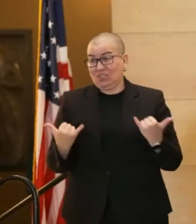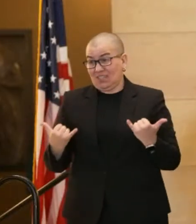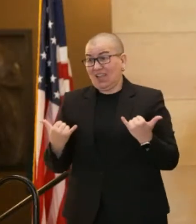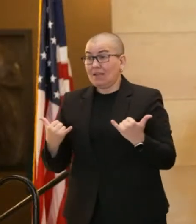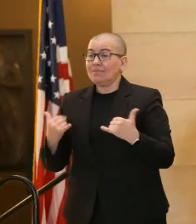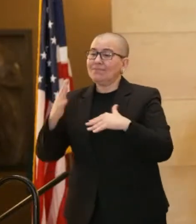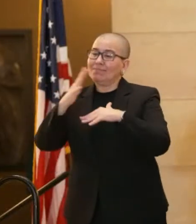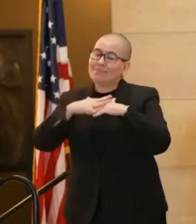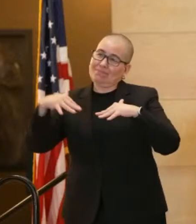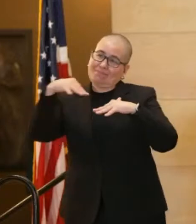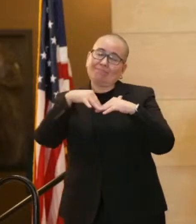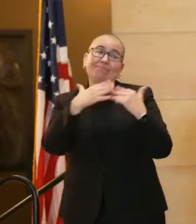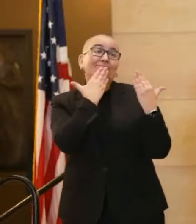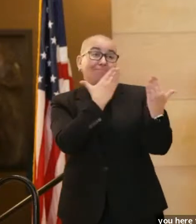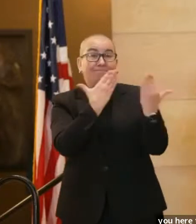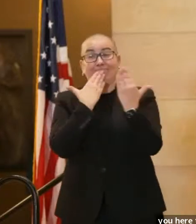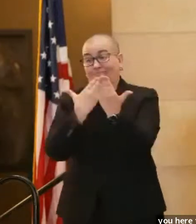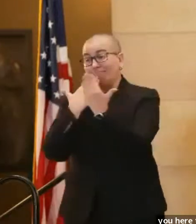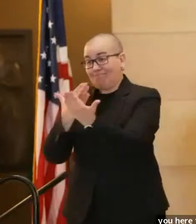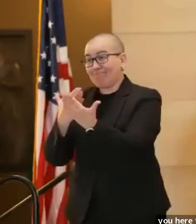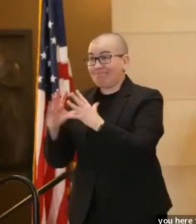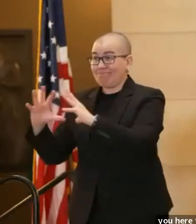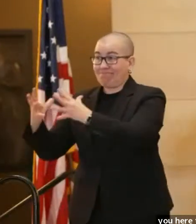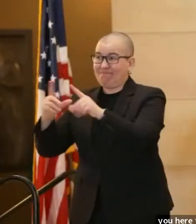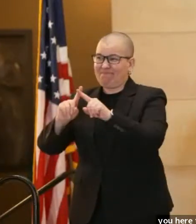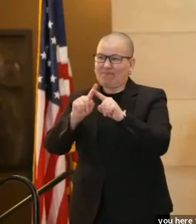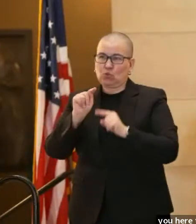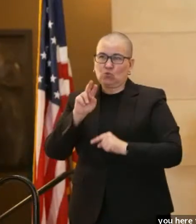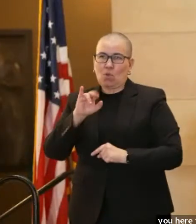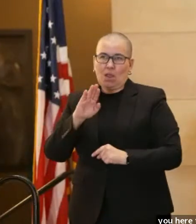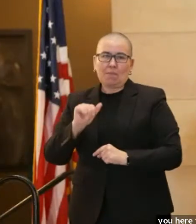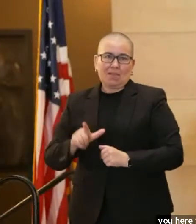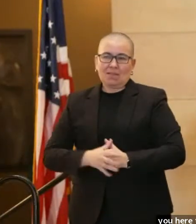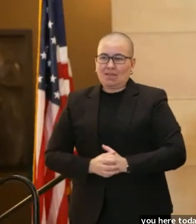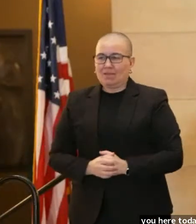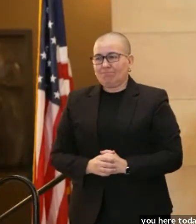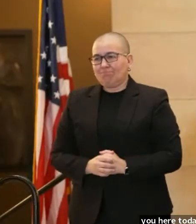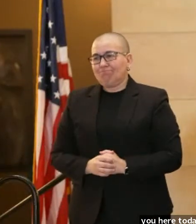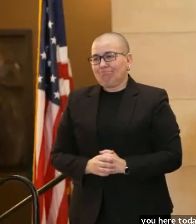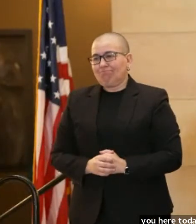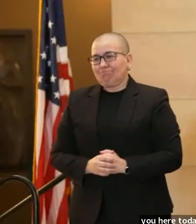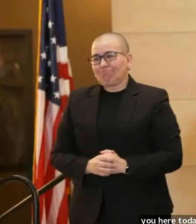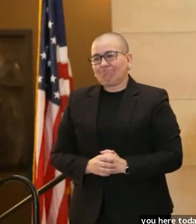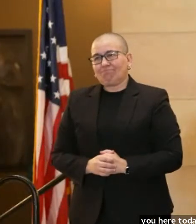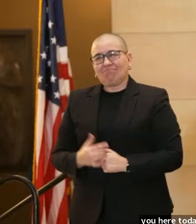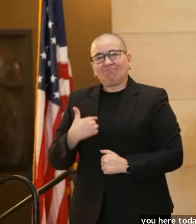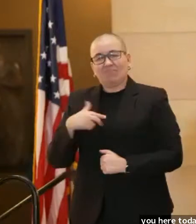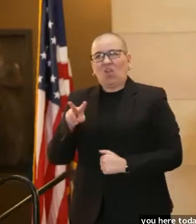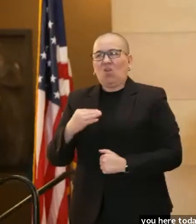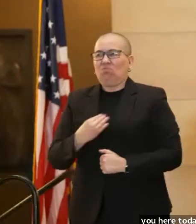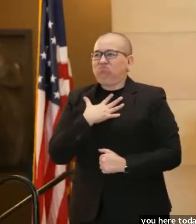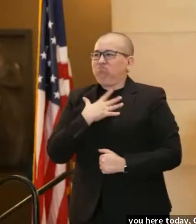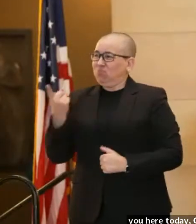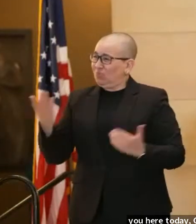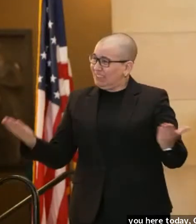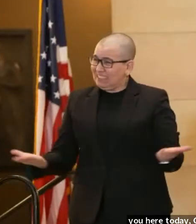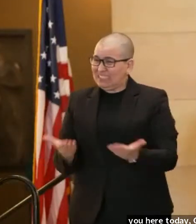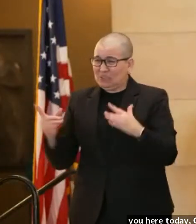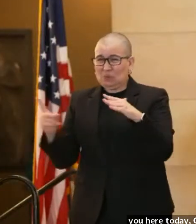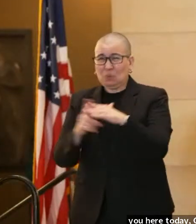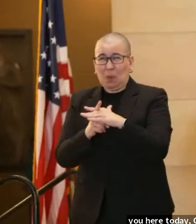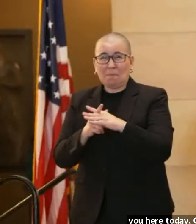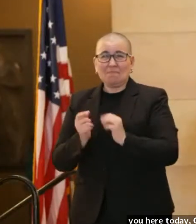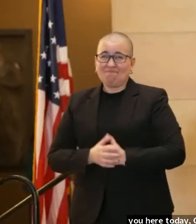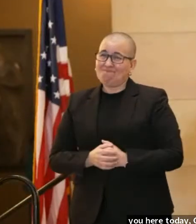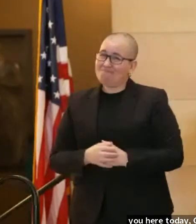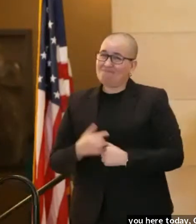Wopilatanka, Pinigigi. I just can't say how much it means to me to have you here and know that we have all of you